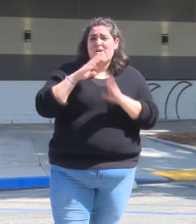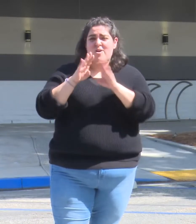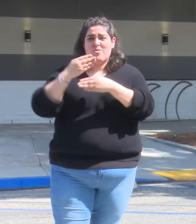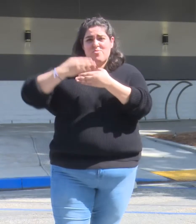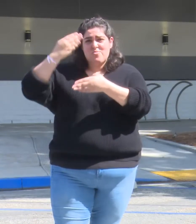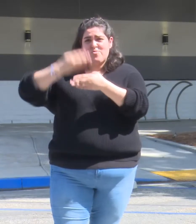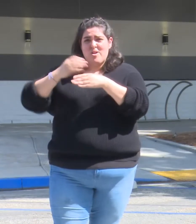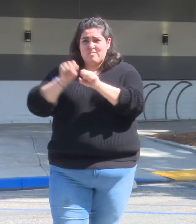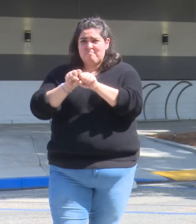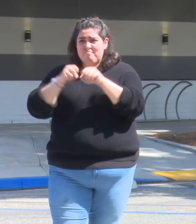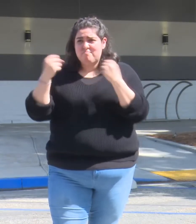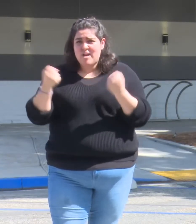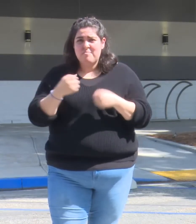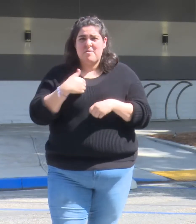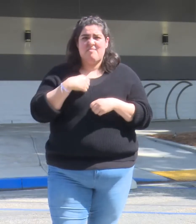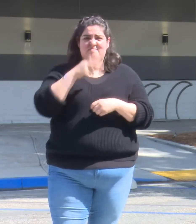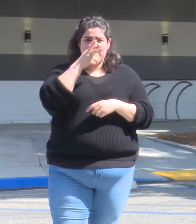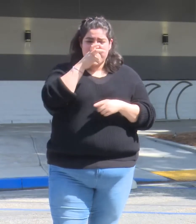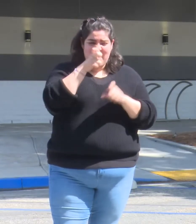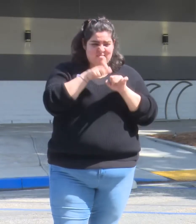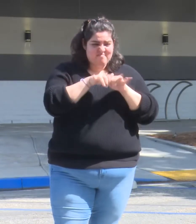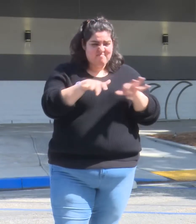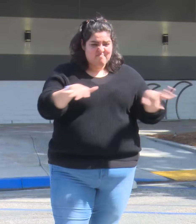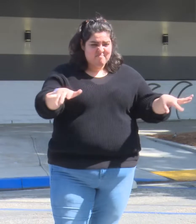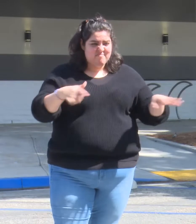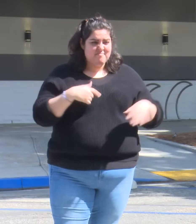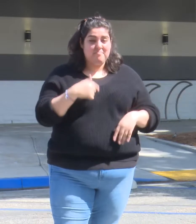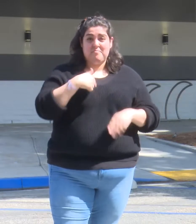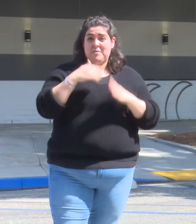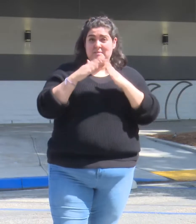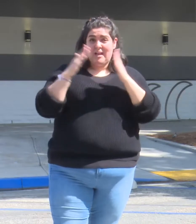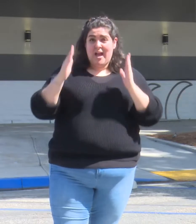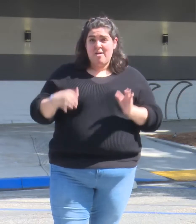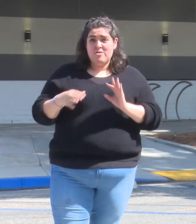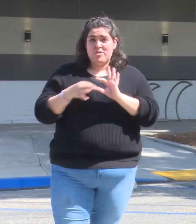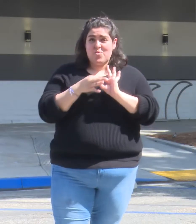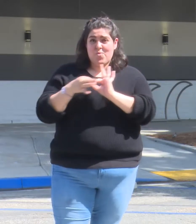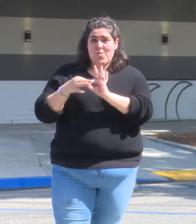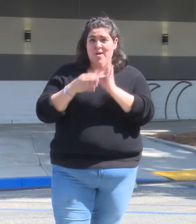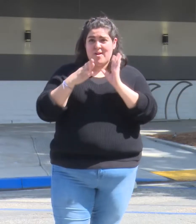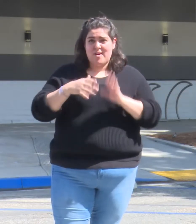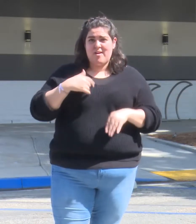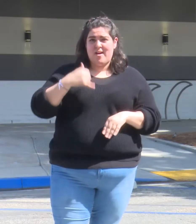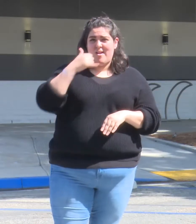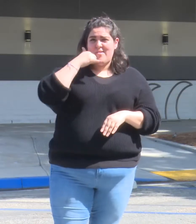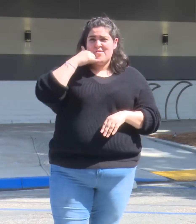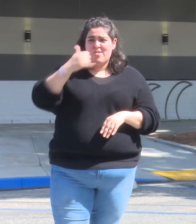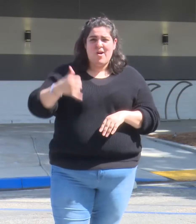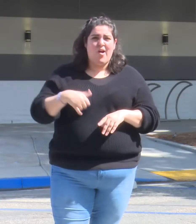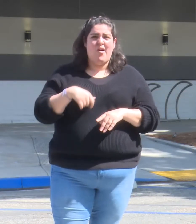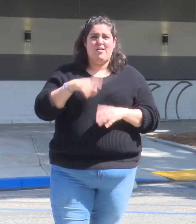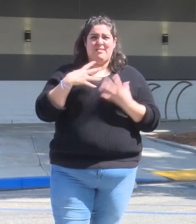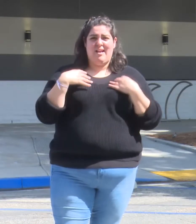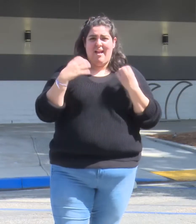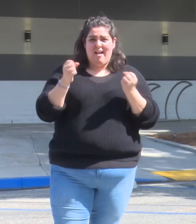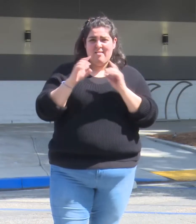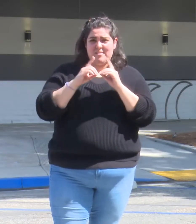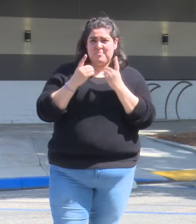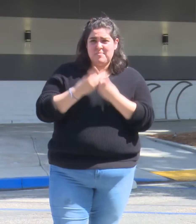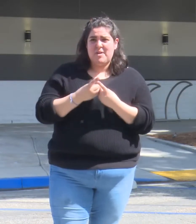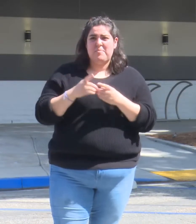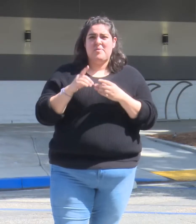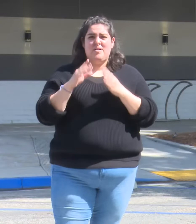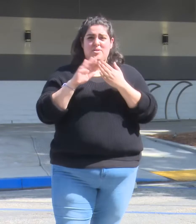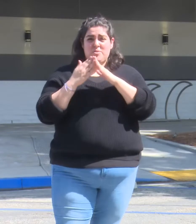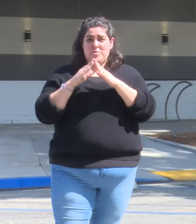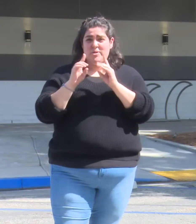As housing coordinator, I called city departments of code enforcement, the housing authority, community development, and planning